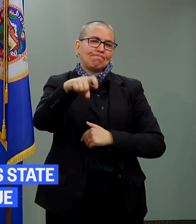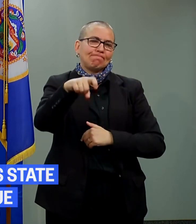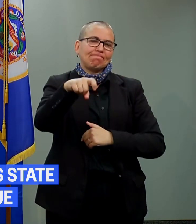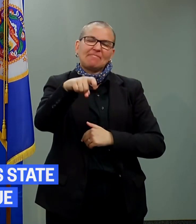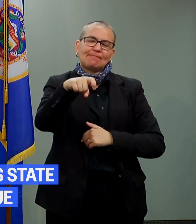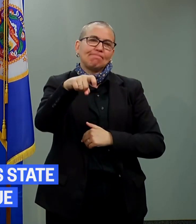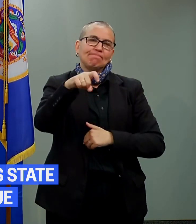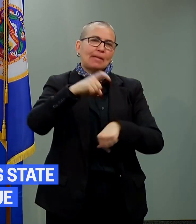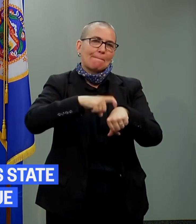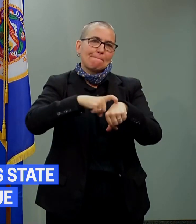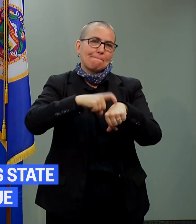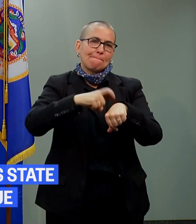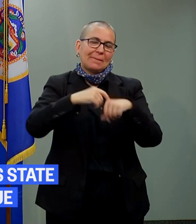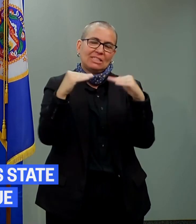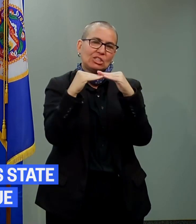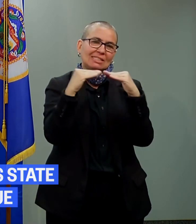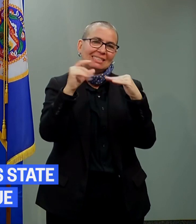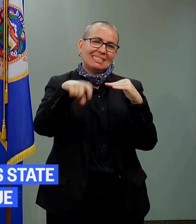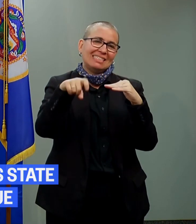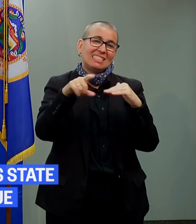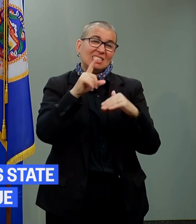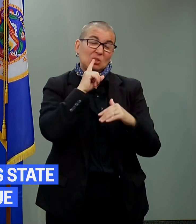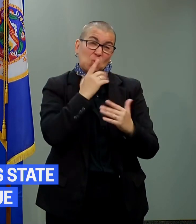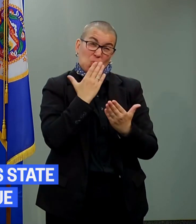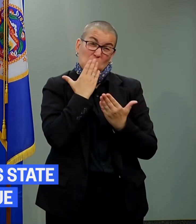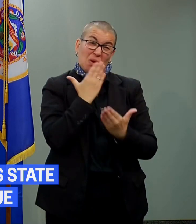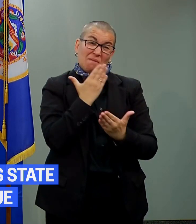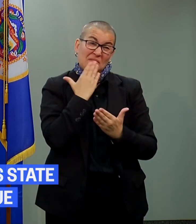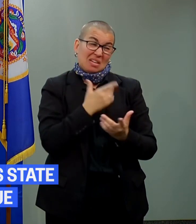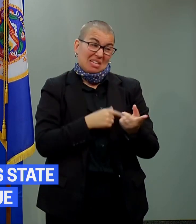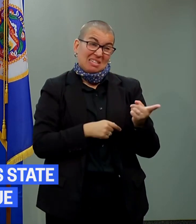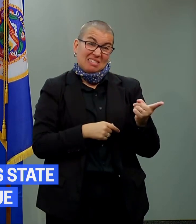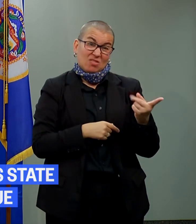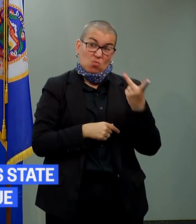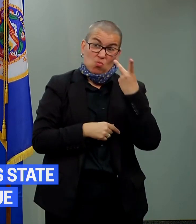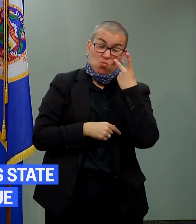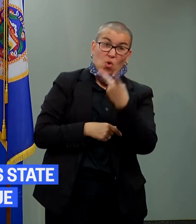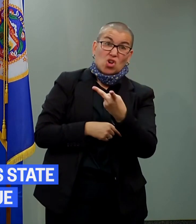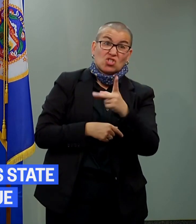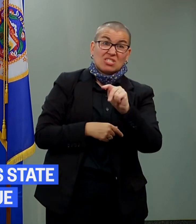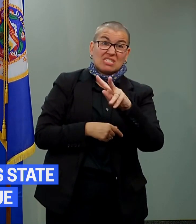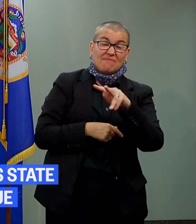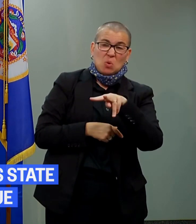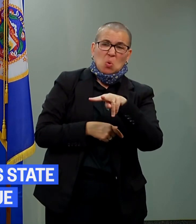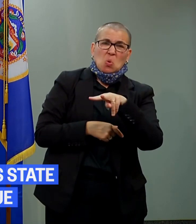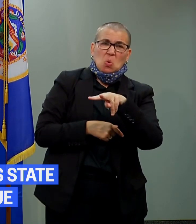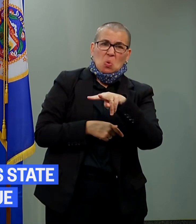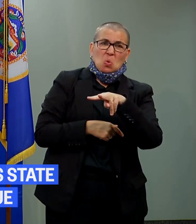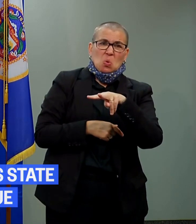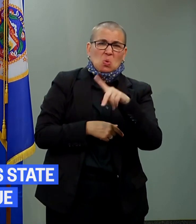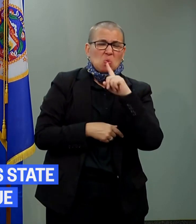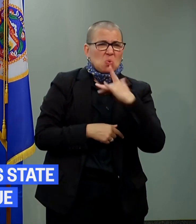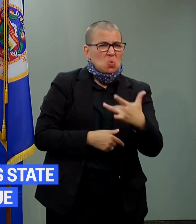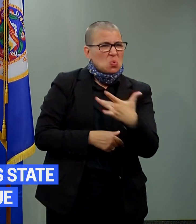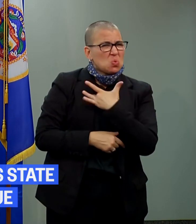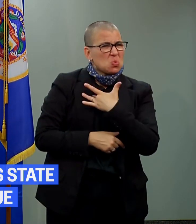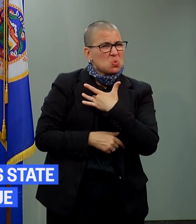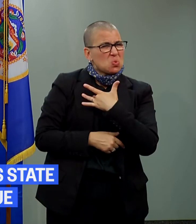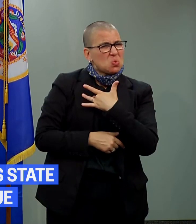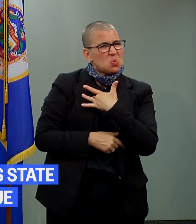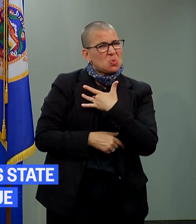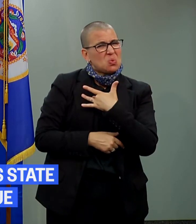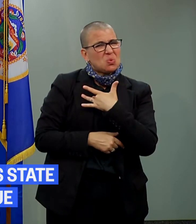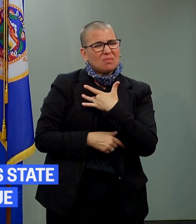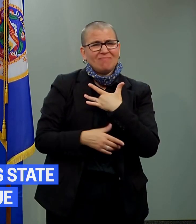I'm grateful that he said he's been watching this on TV, and he said he feels the compassion and the humanity of